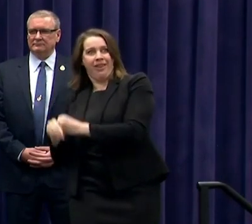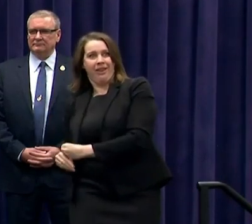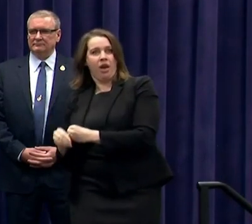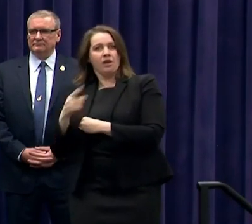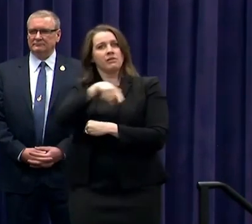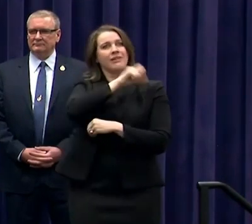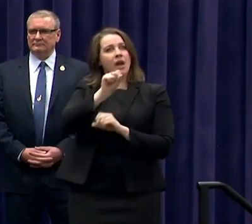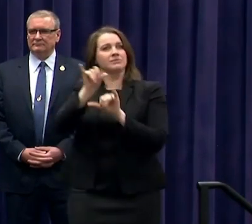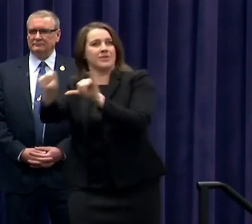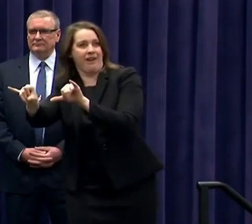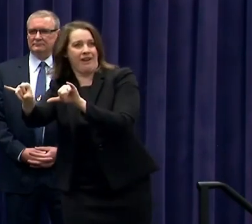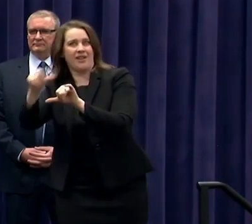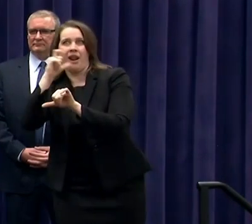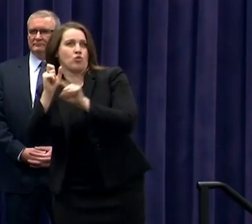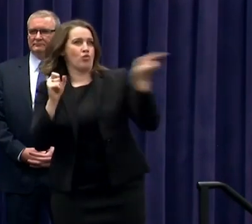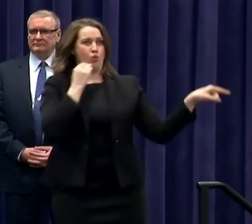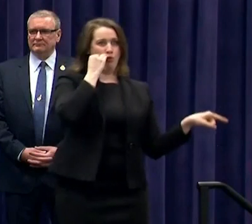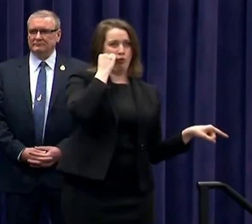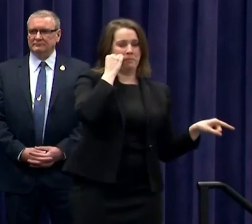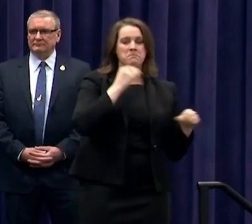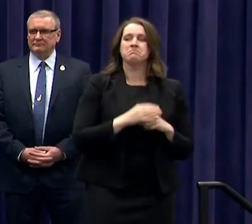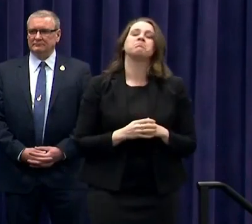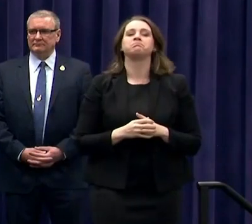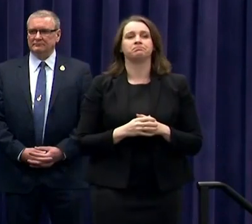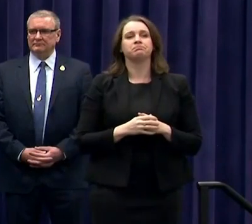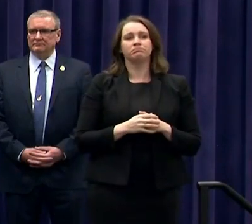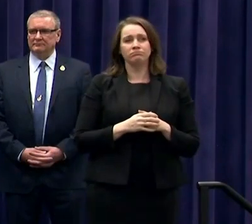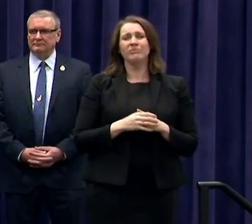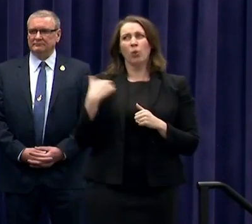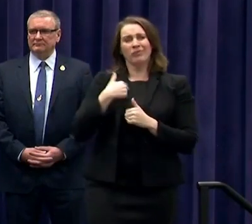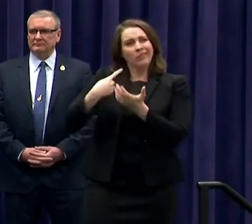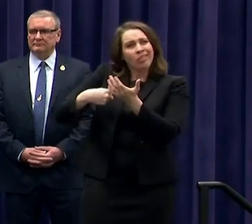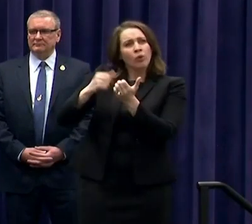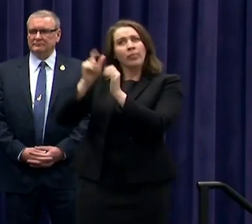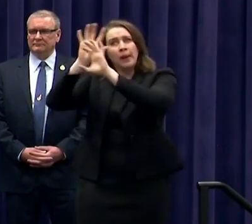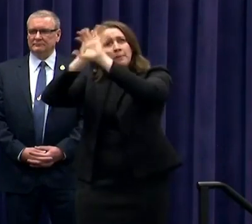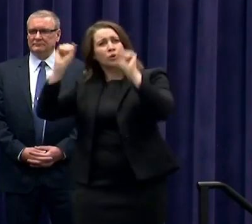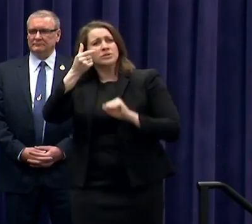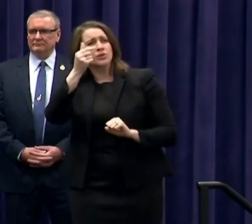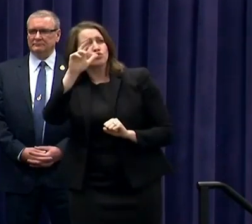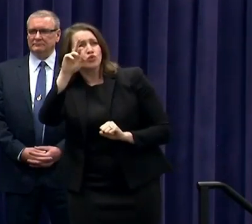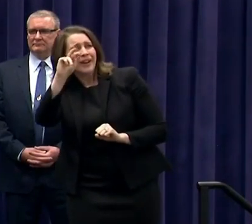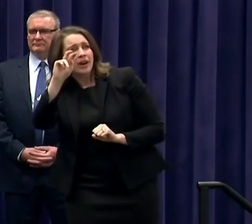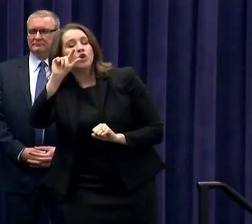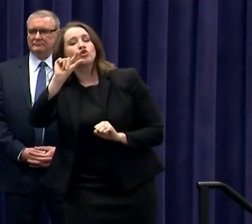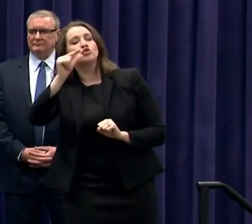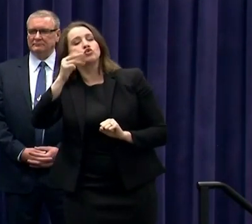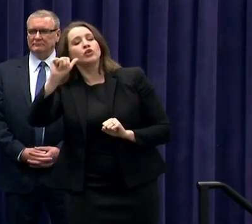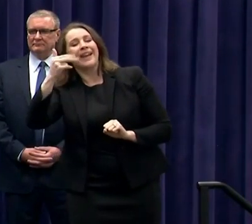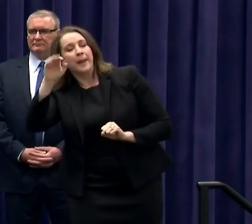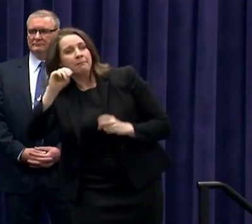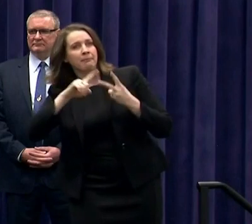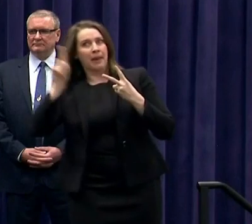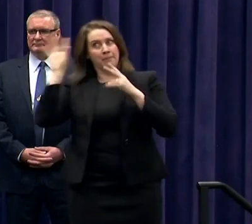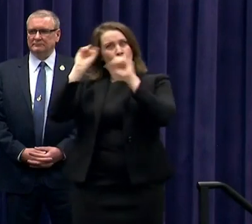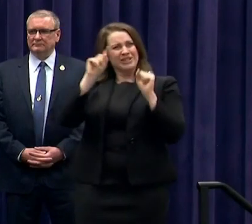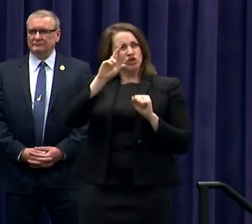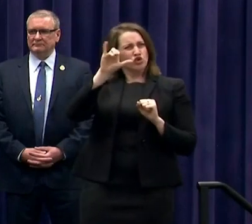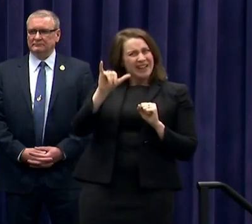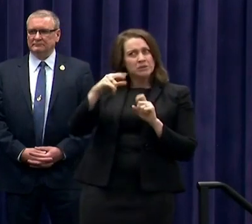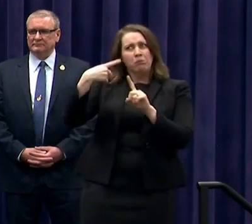to conversations that we've been having with President Graham, but also President Tracy, and also frontline first responders,